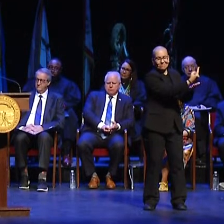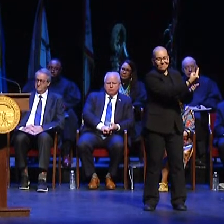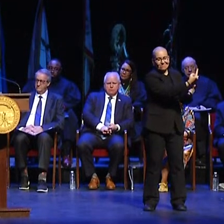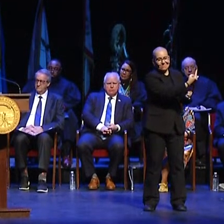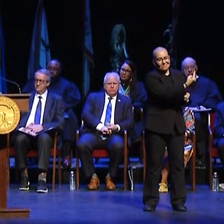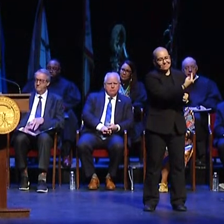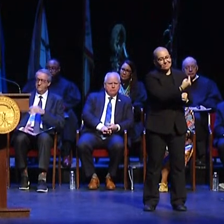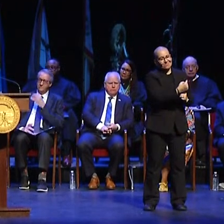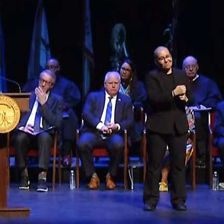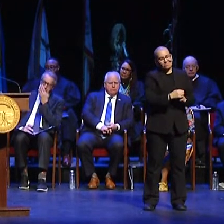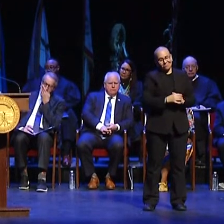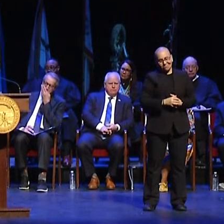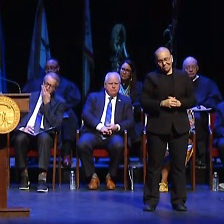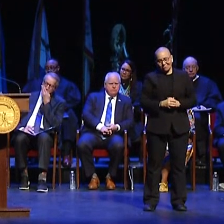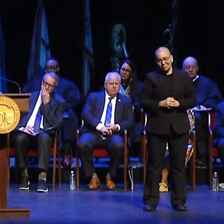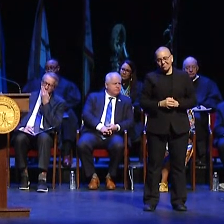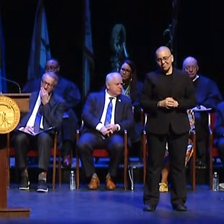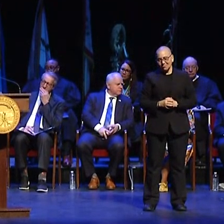one.